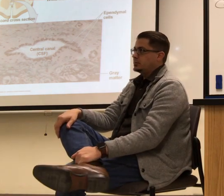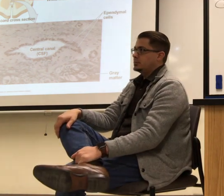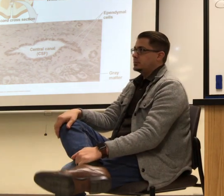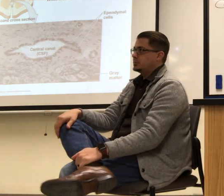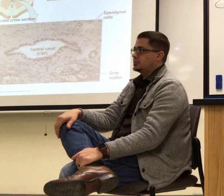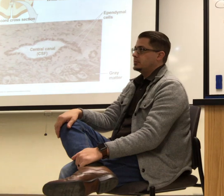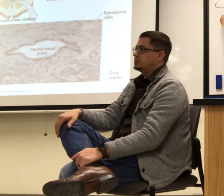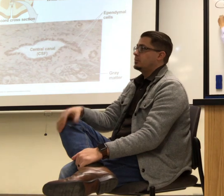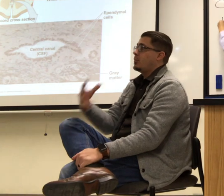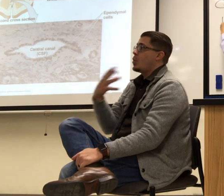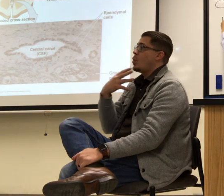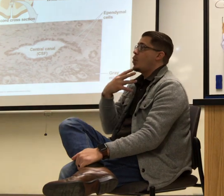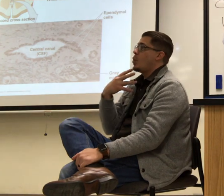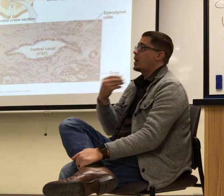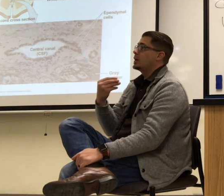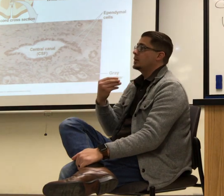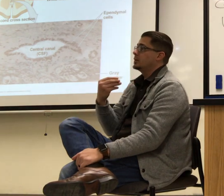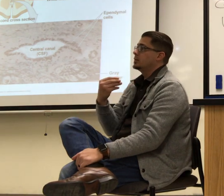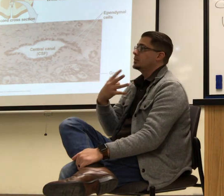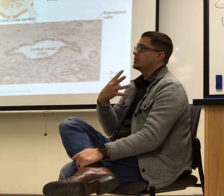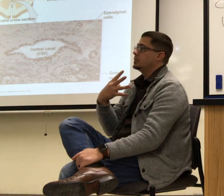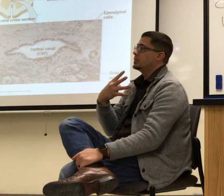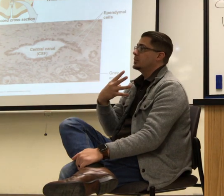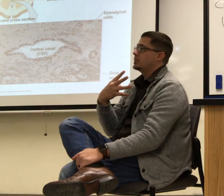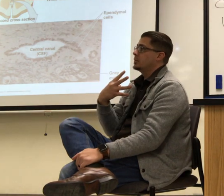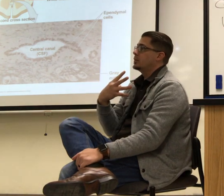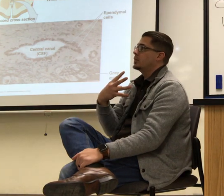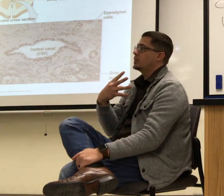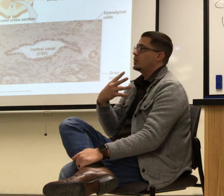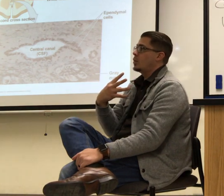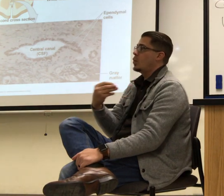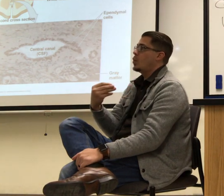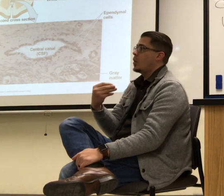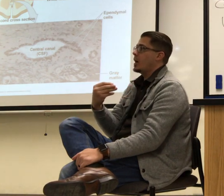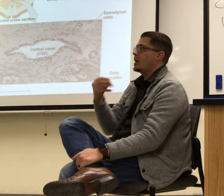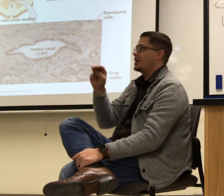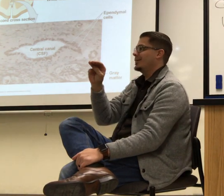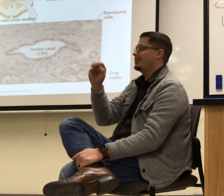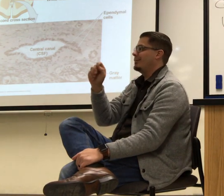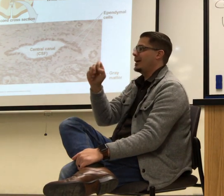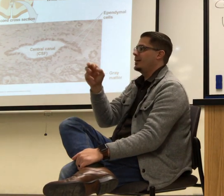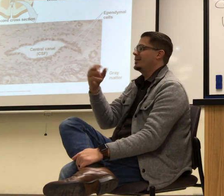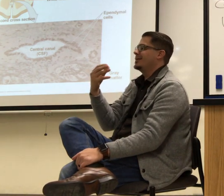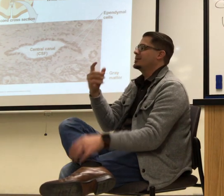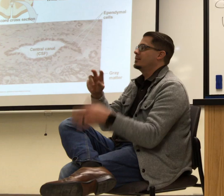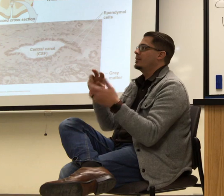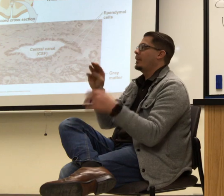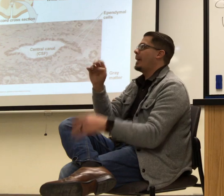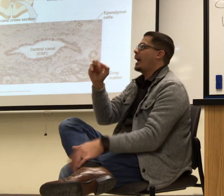And white matter